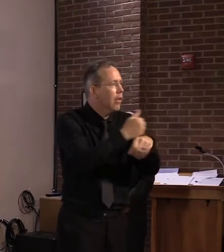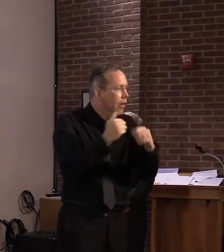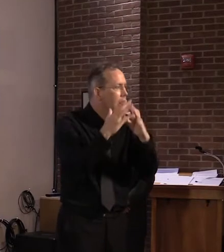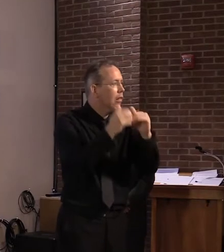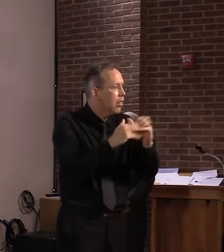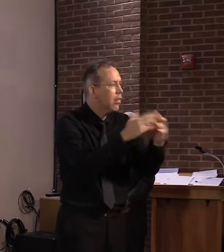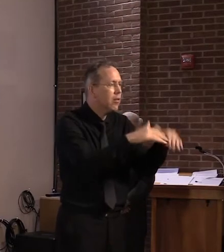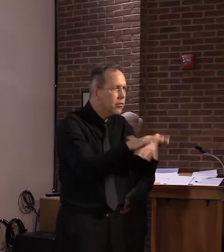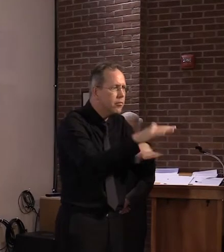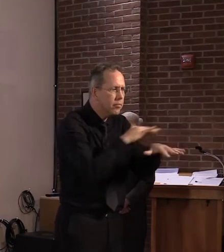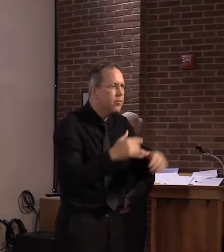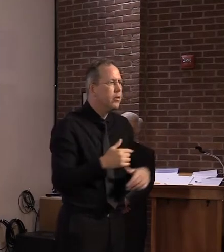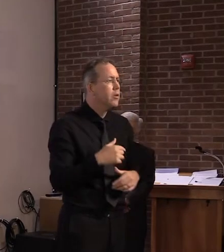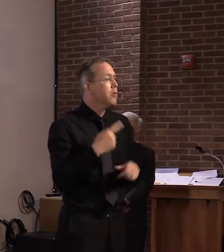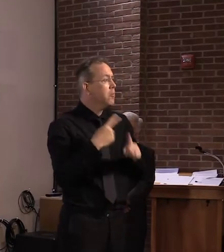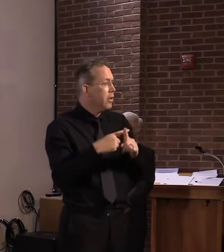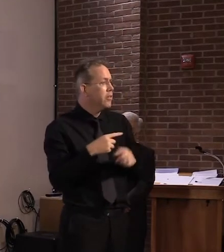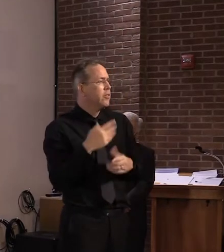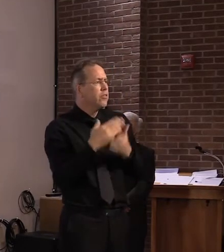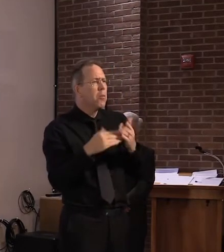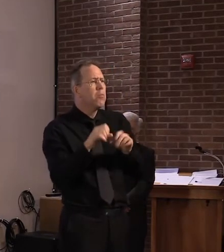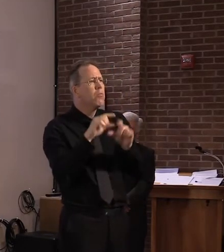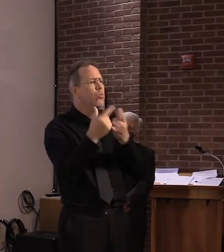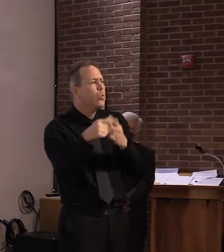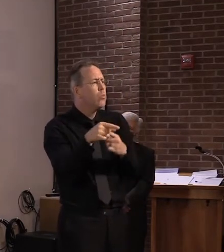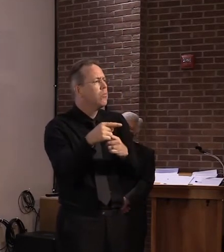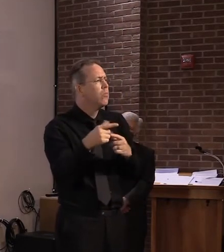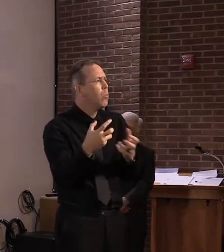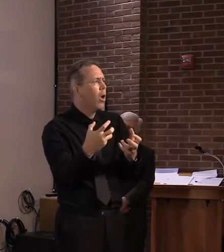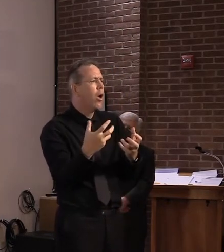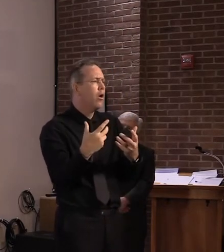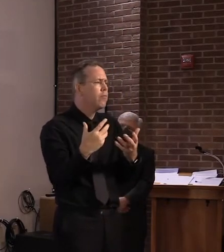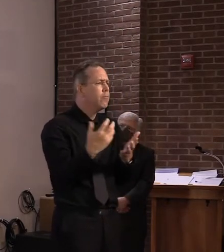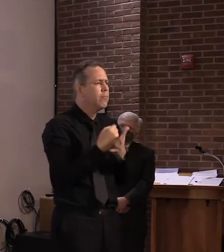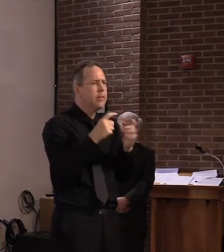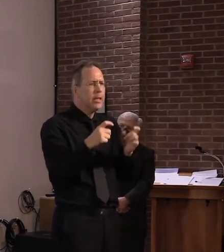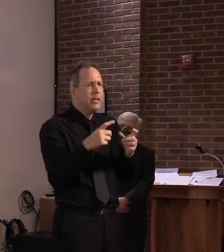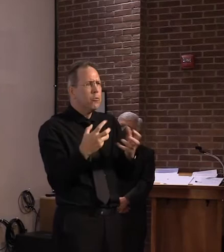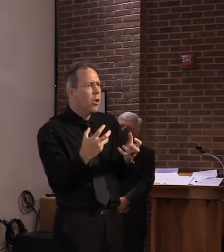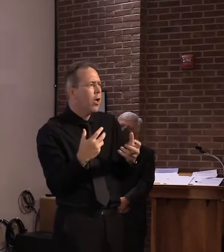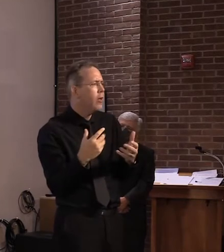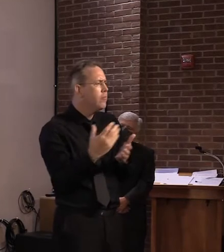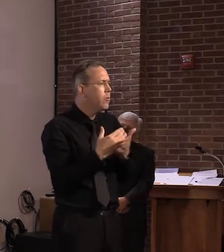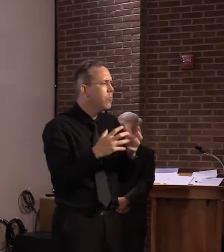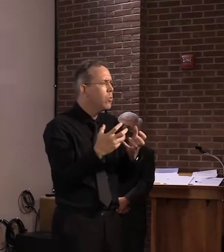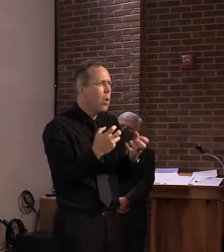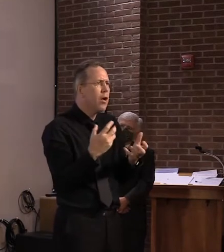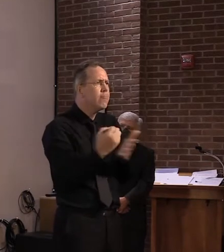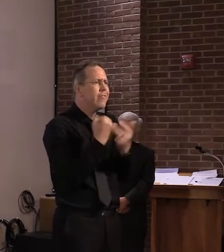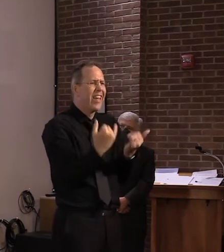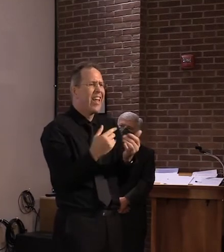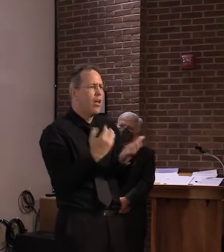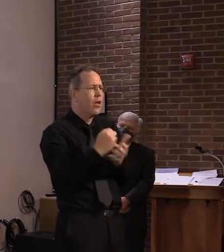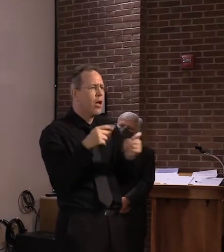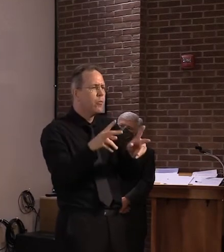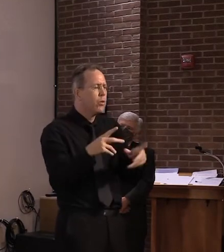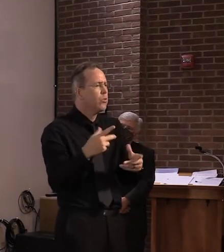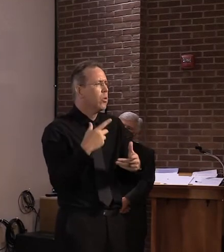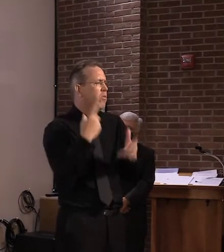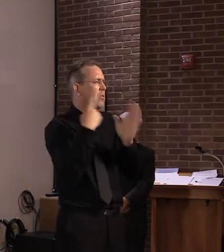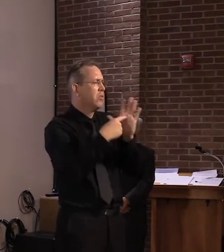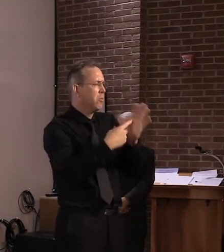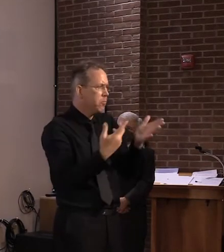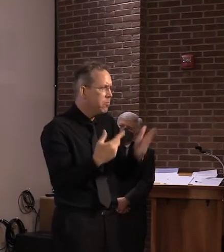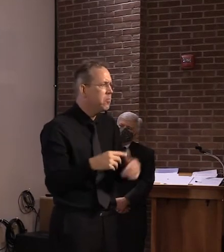would love to have access to as great a menu as possible. So, for instance, we've been talking about